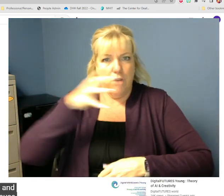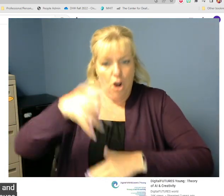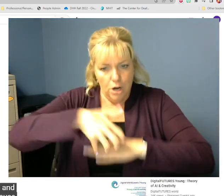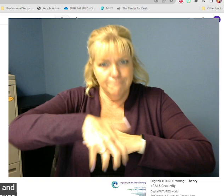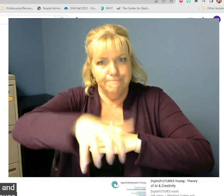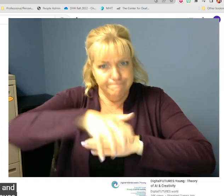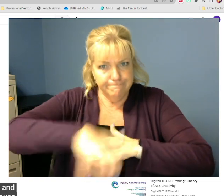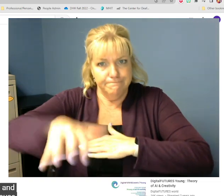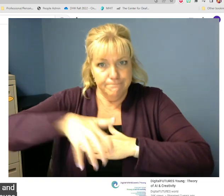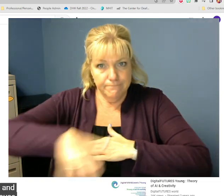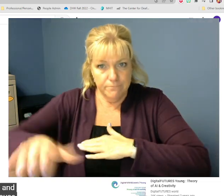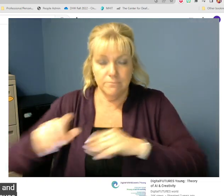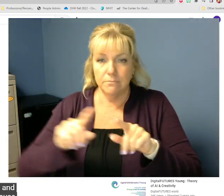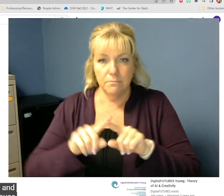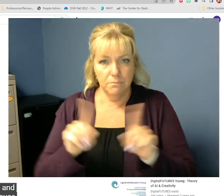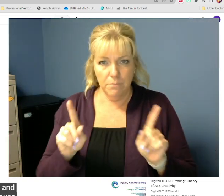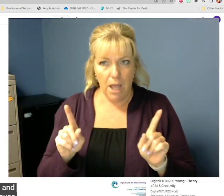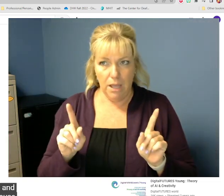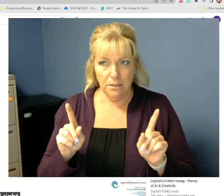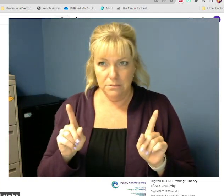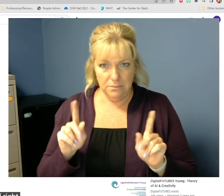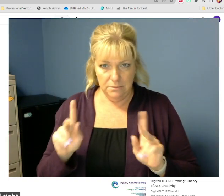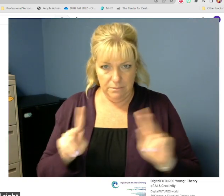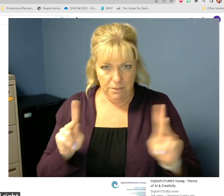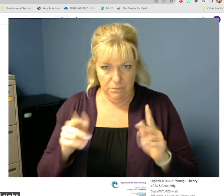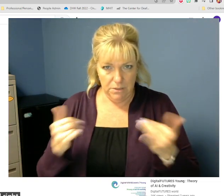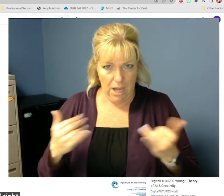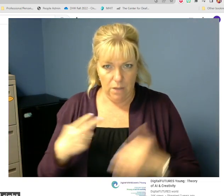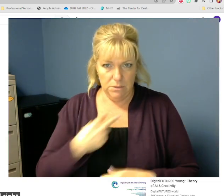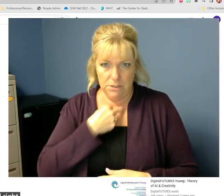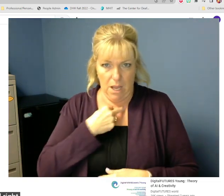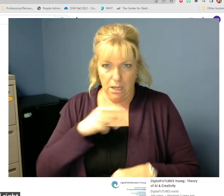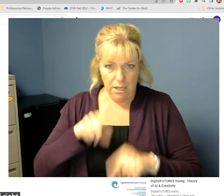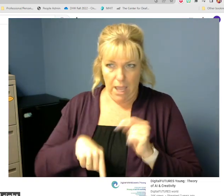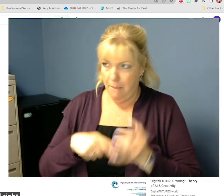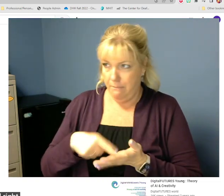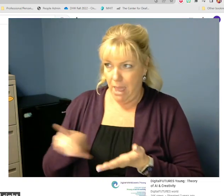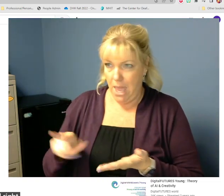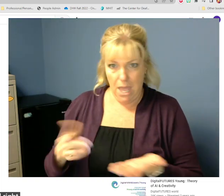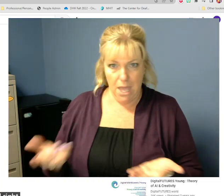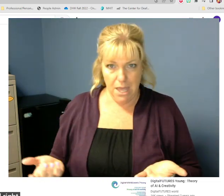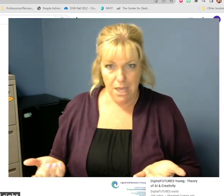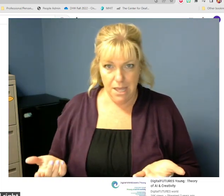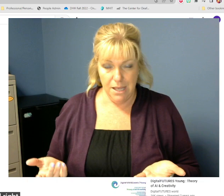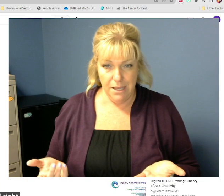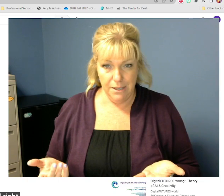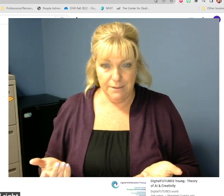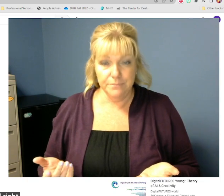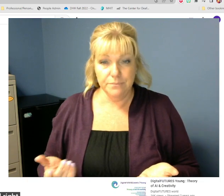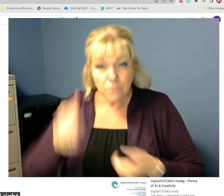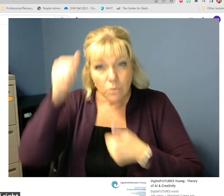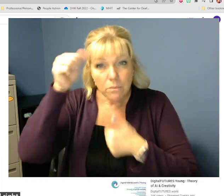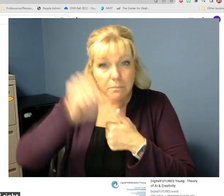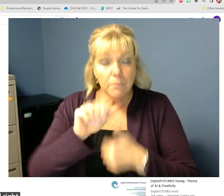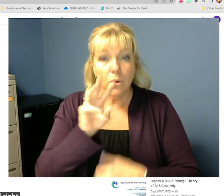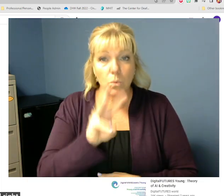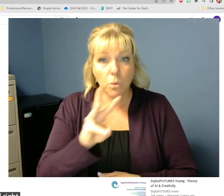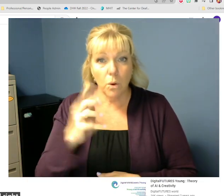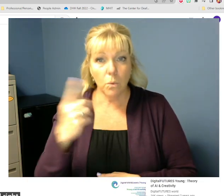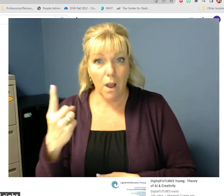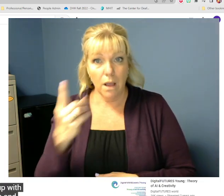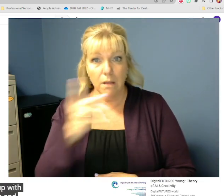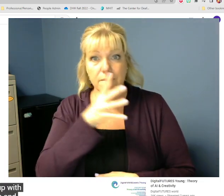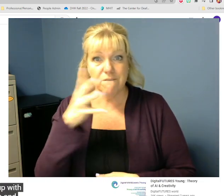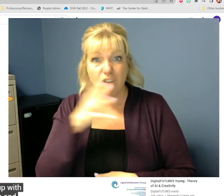farms, and they can't now pay those bills because during World War One, farmers were farming for the